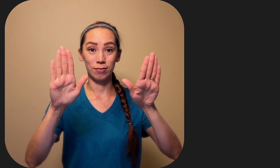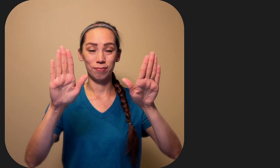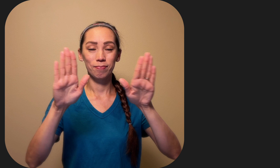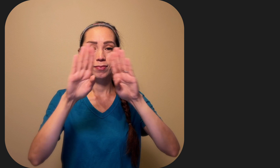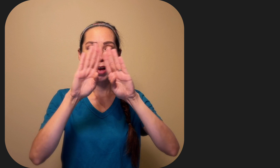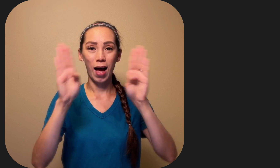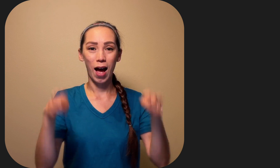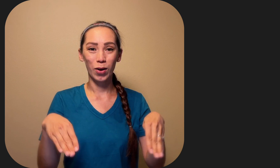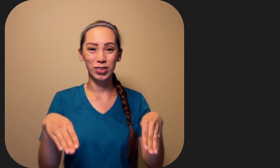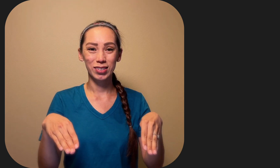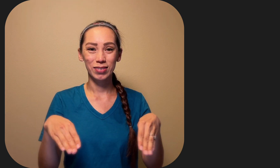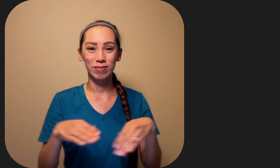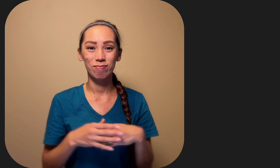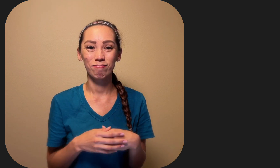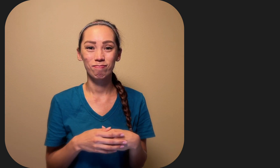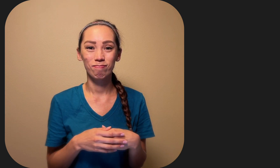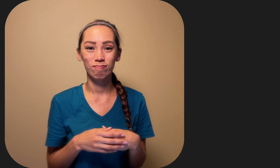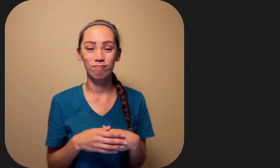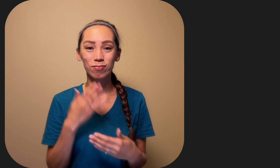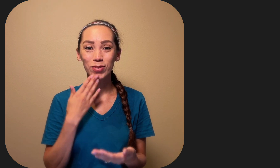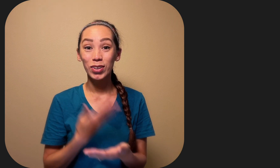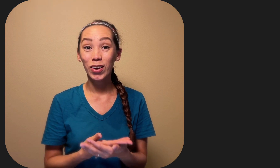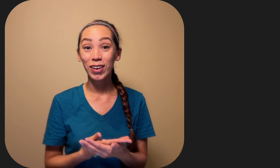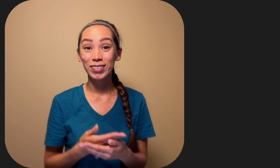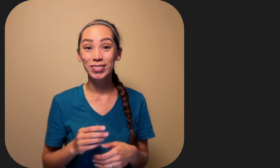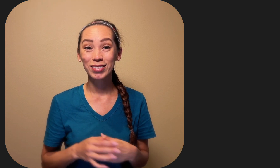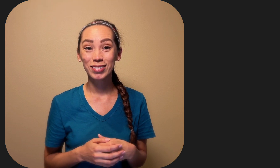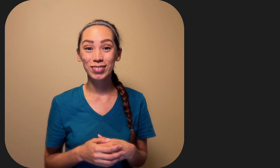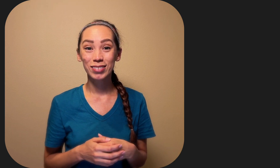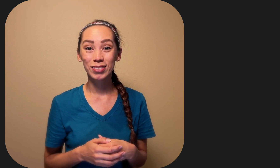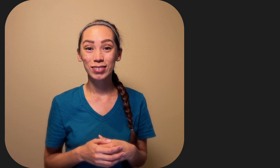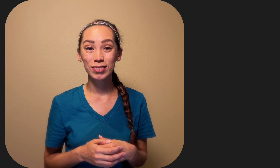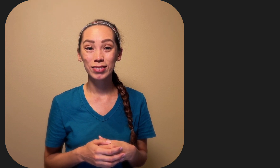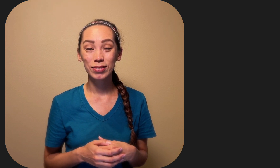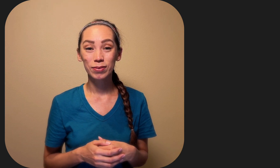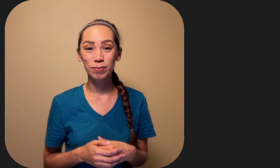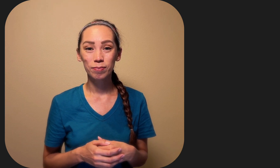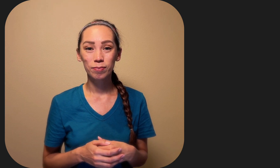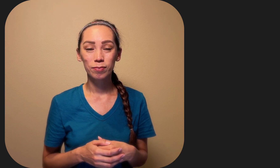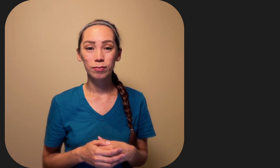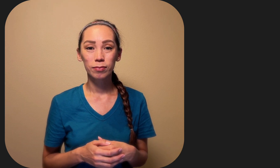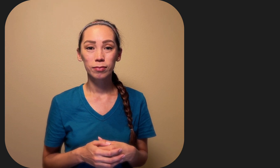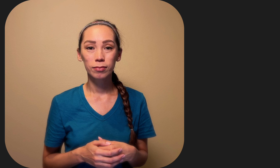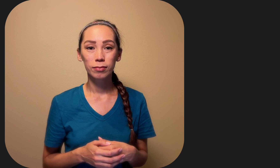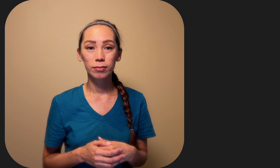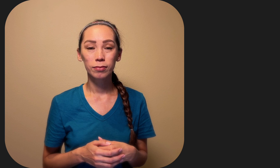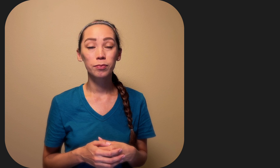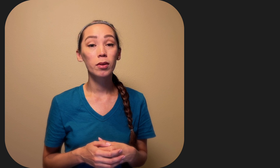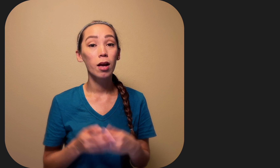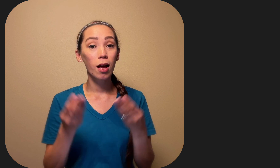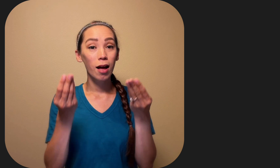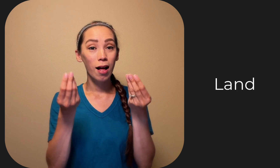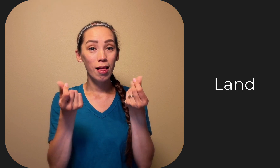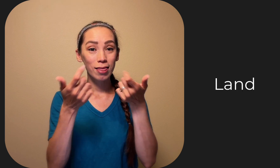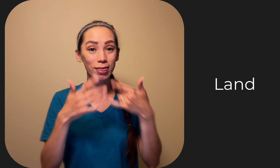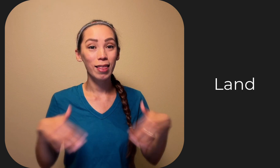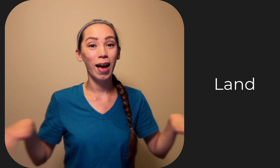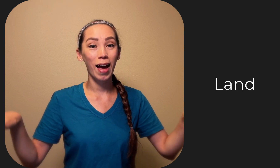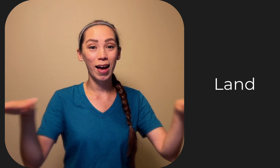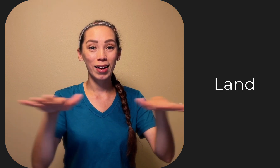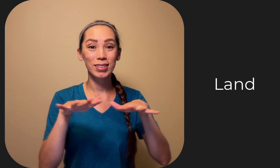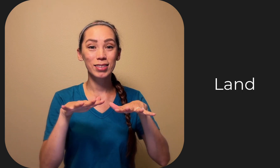shape. Use your full hand. Very good. We're nearly there. We still have quite a bit